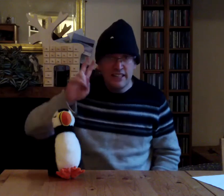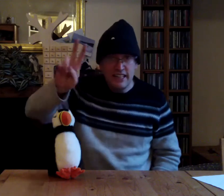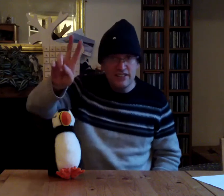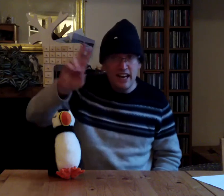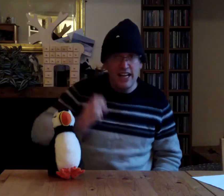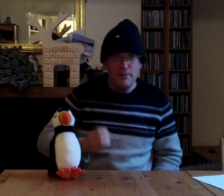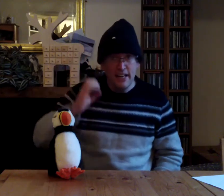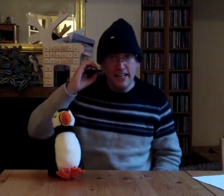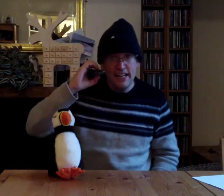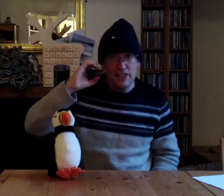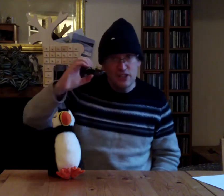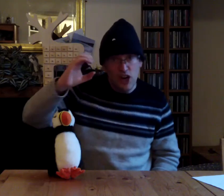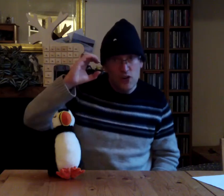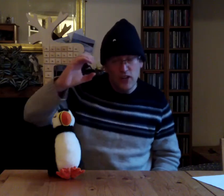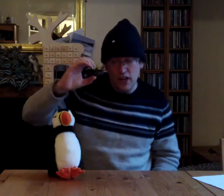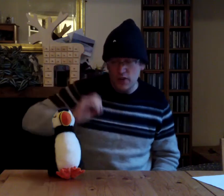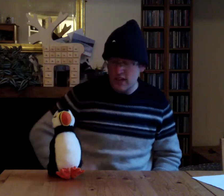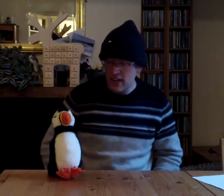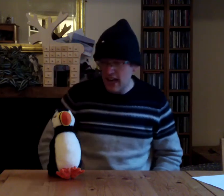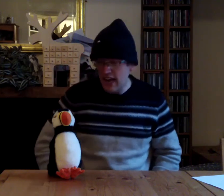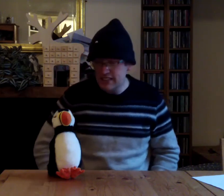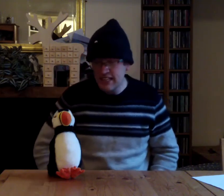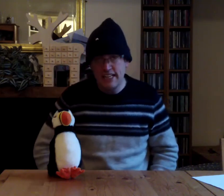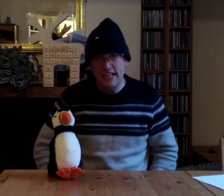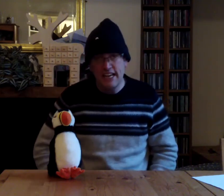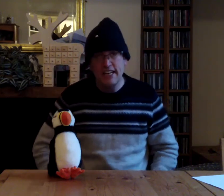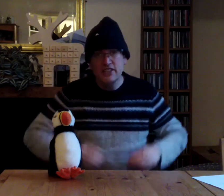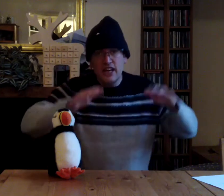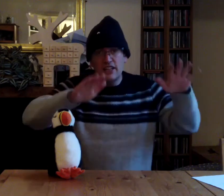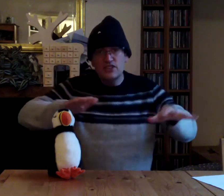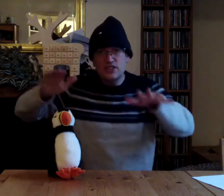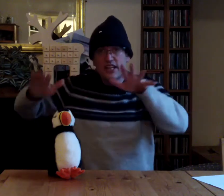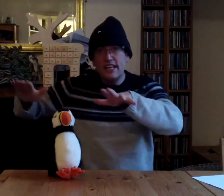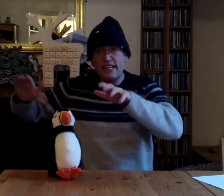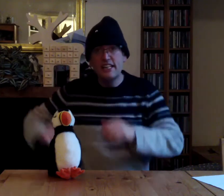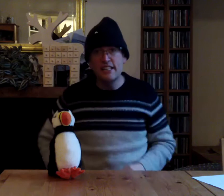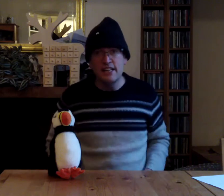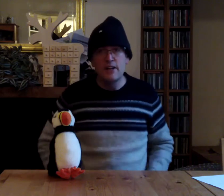his name is Coco, and he is a sea,